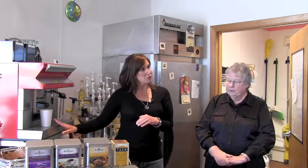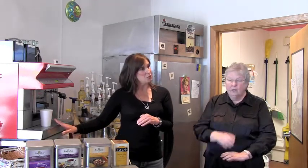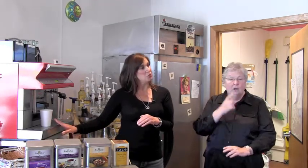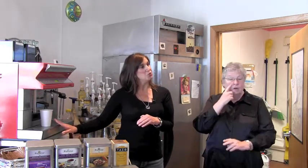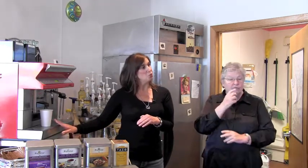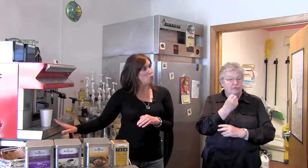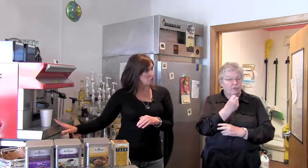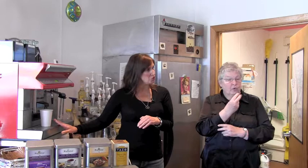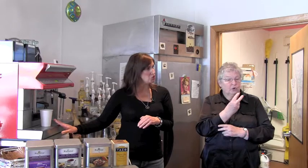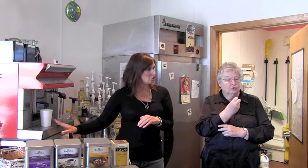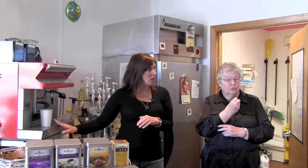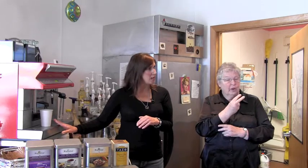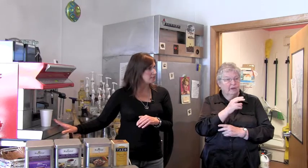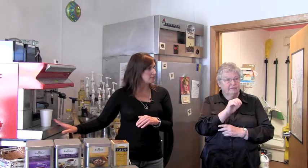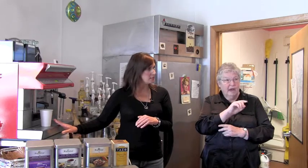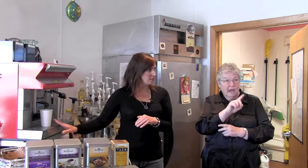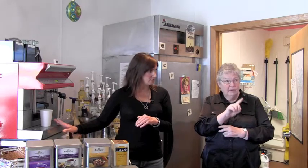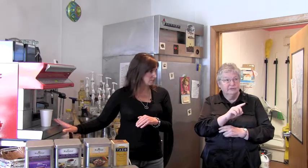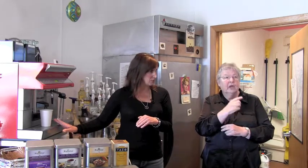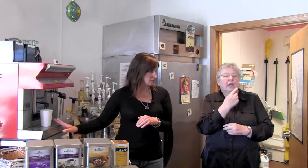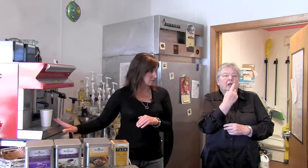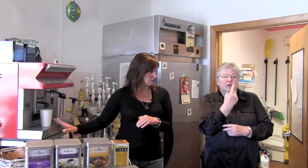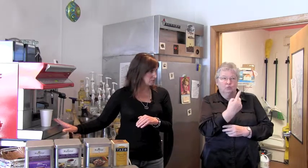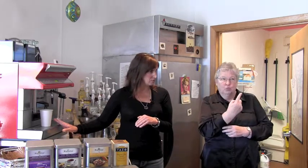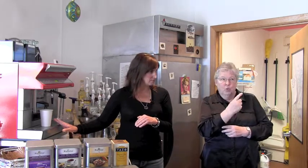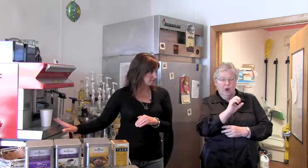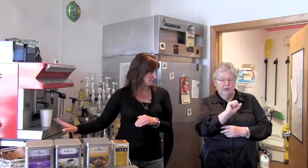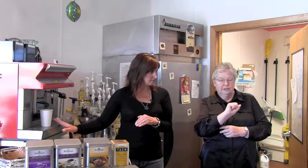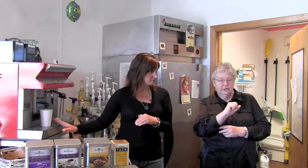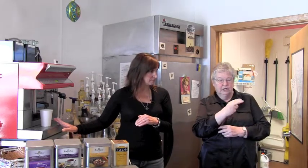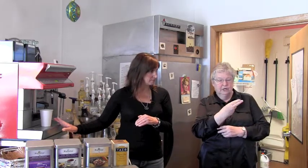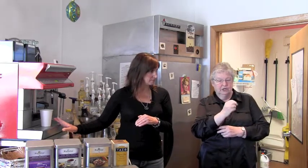12 ounce we use 1 shot of espresso.